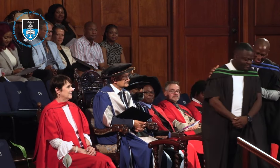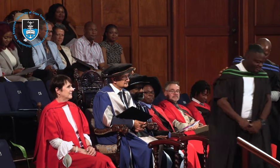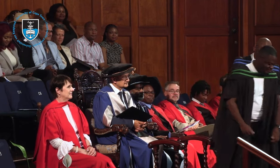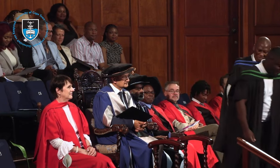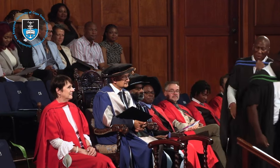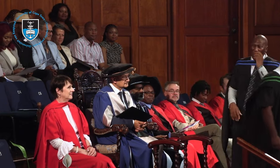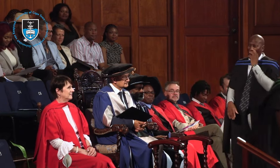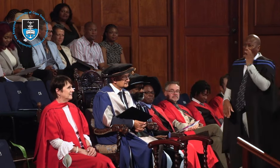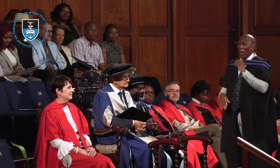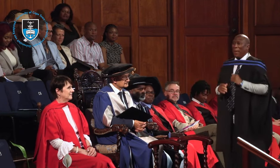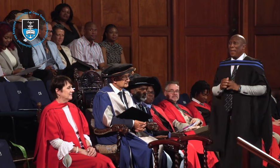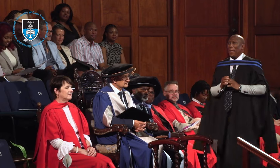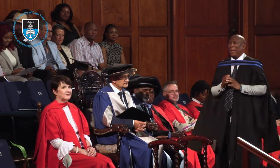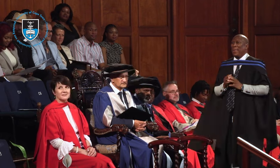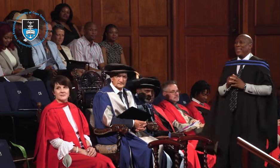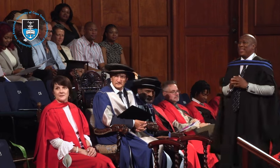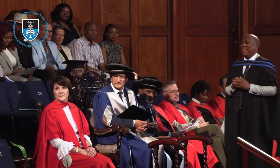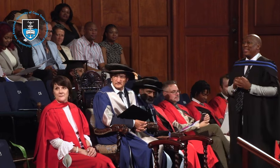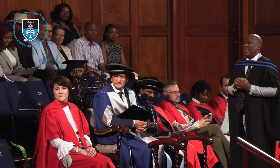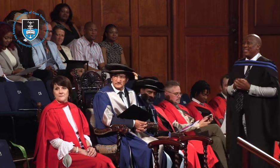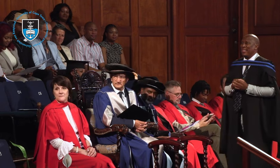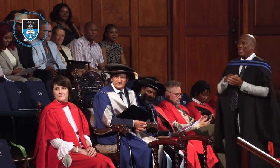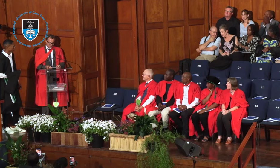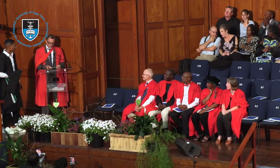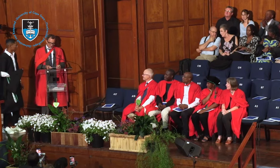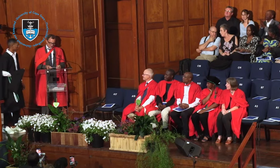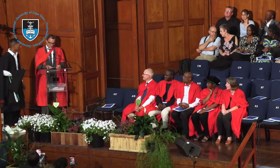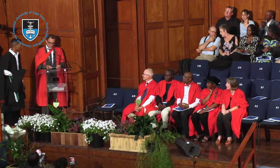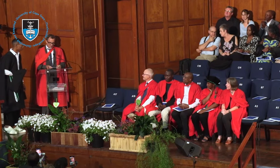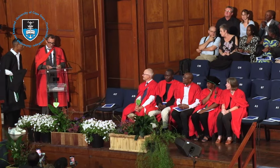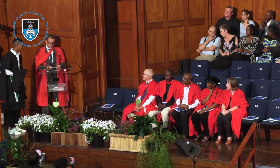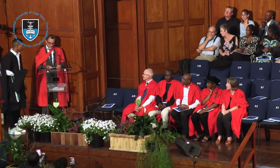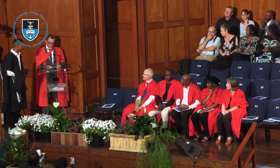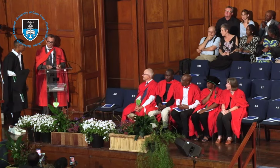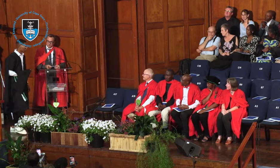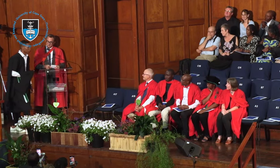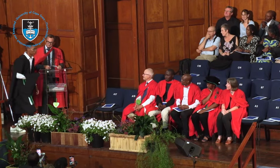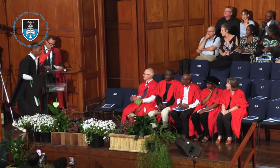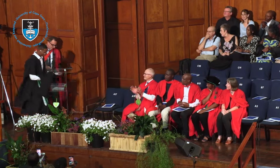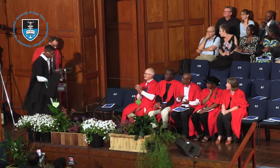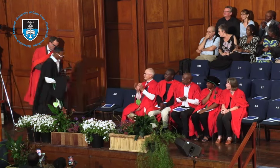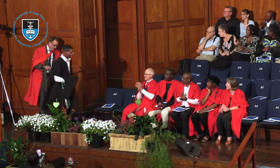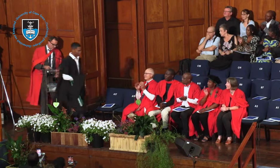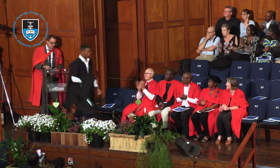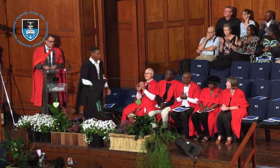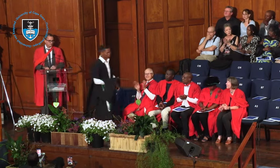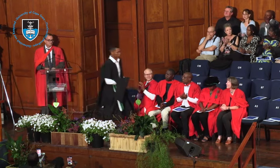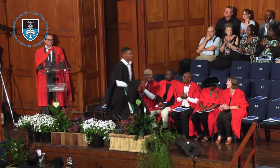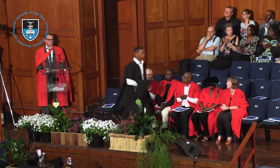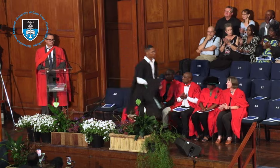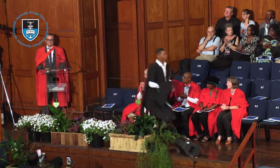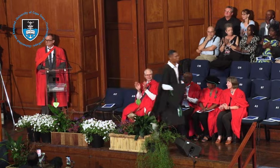For Bachelor of Science, Honours in Geographical Information Systems, Dibanisa Fakude.